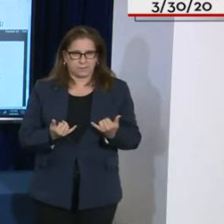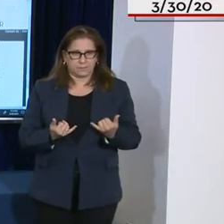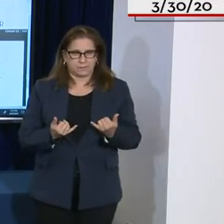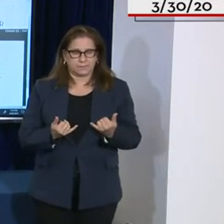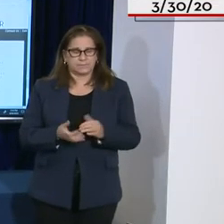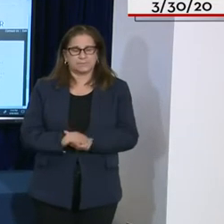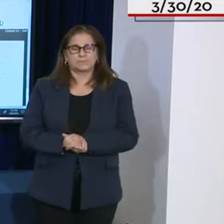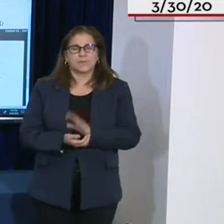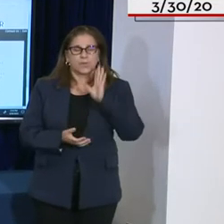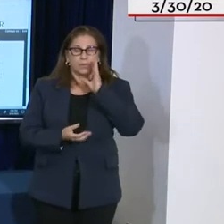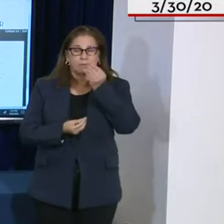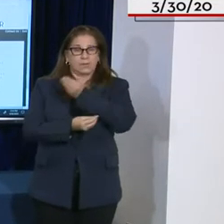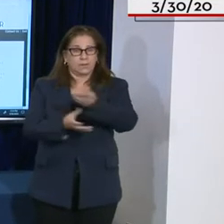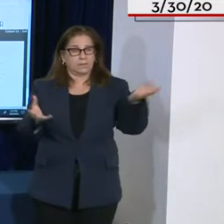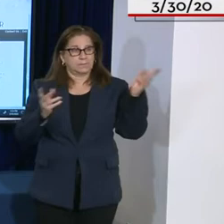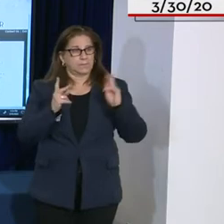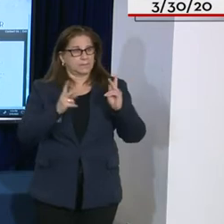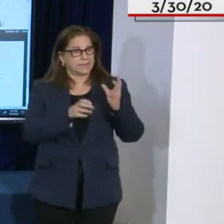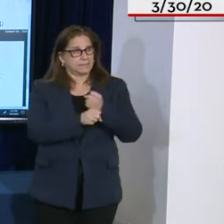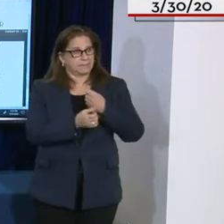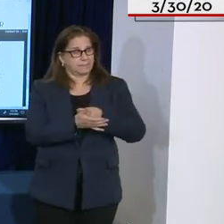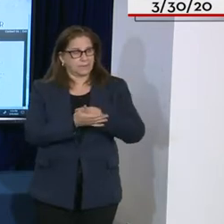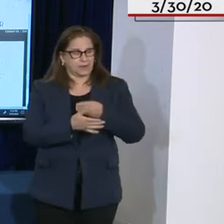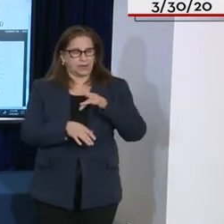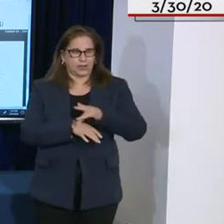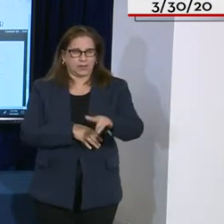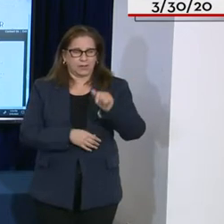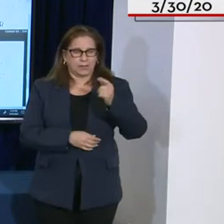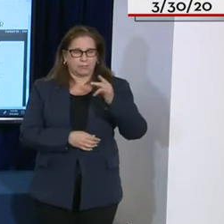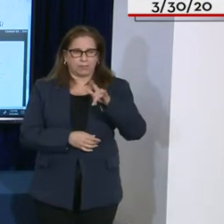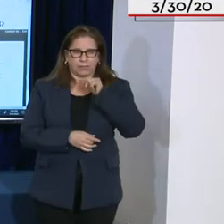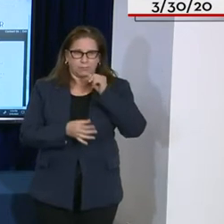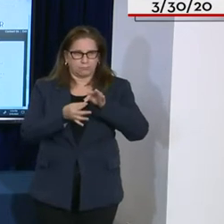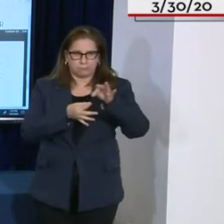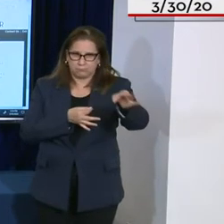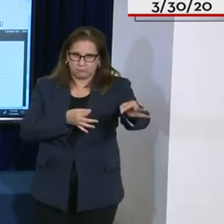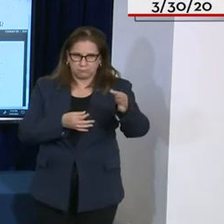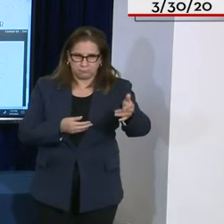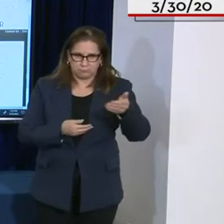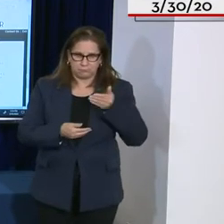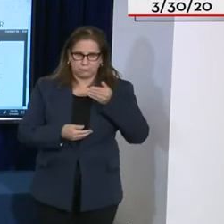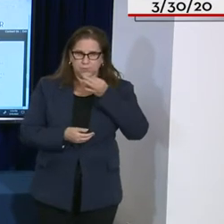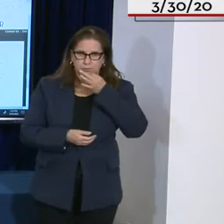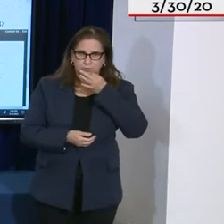And from our Facebook watch party, Carlos asked, will there be another